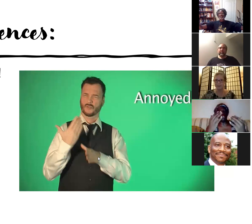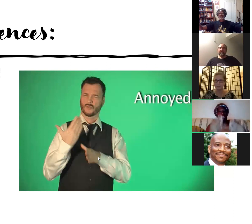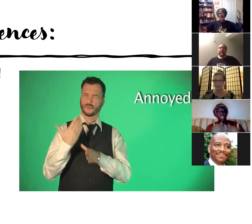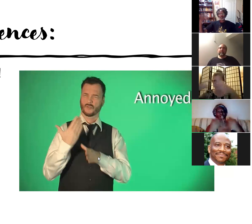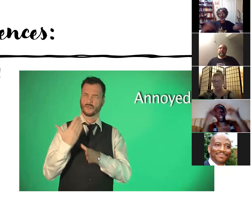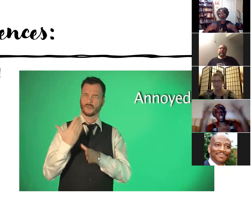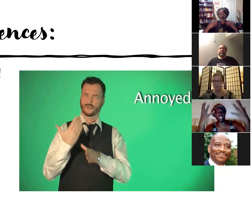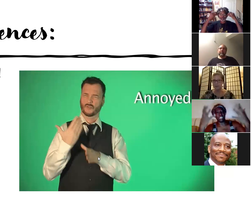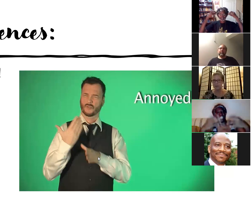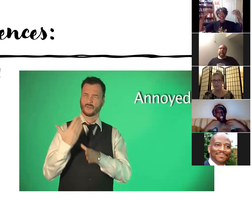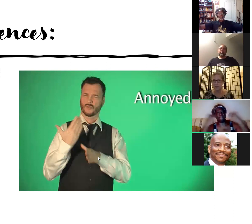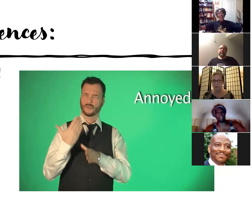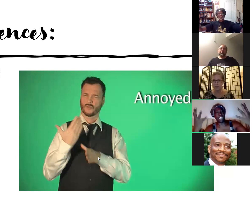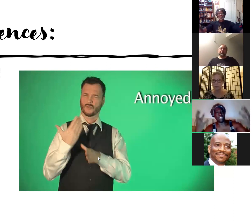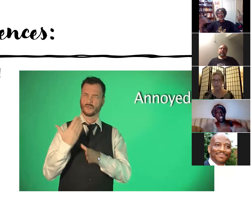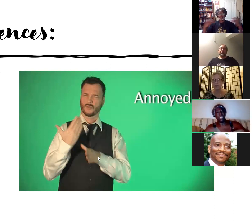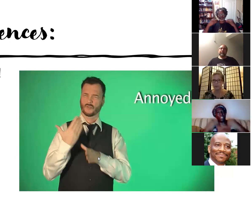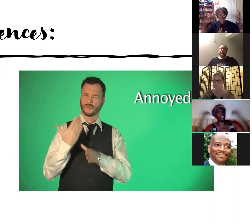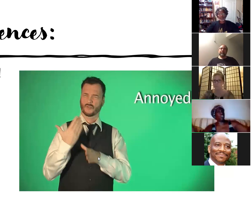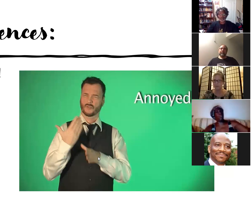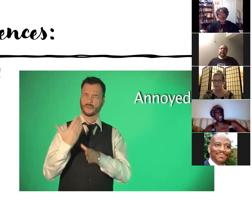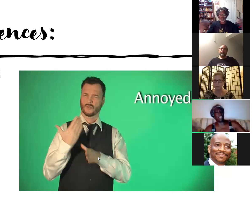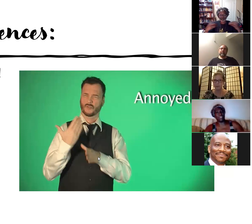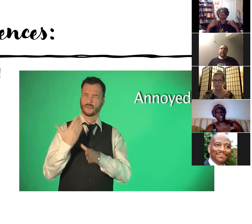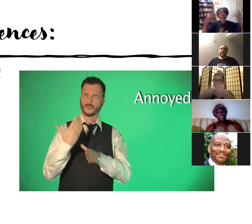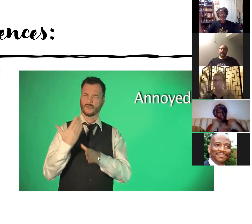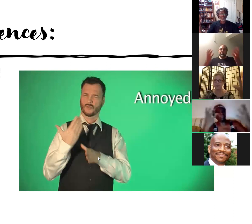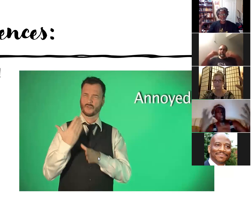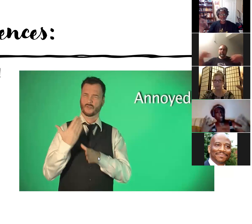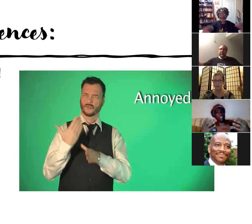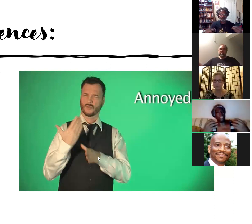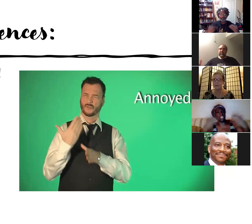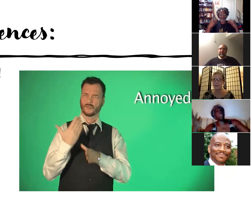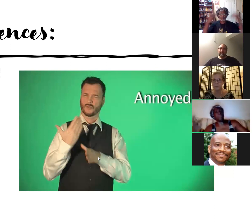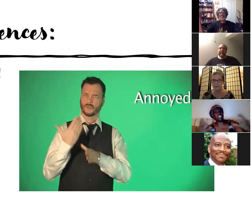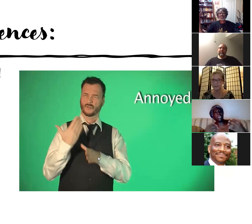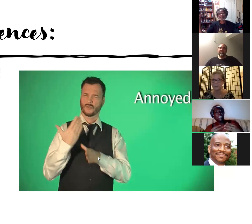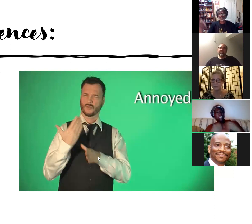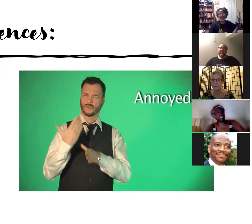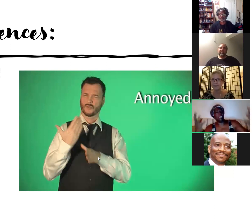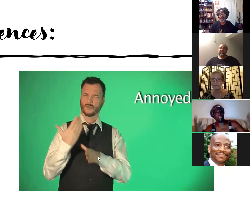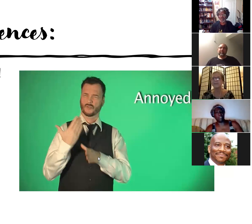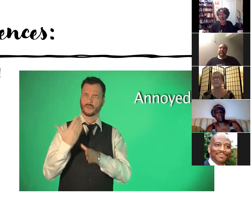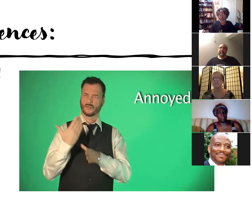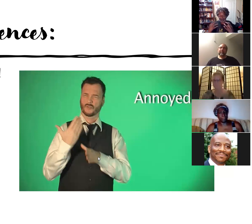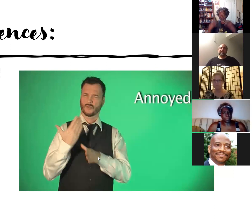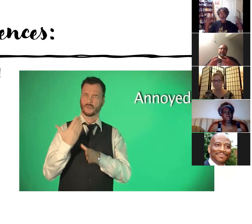so I'm doing it wide, but it's like this. Leave me back up. Going out. Like give me my space.